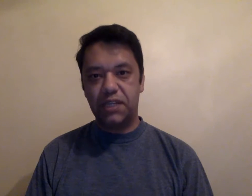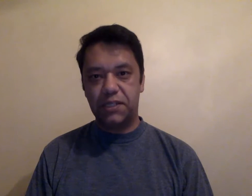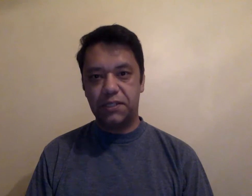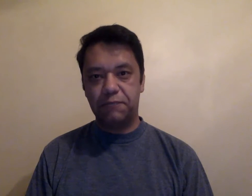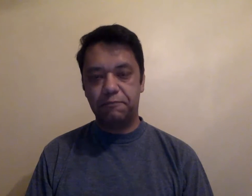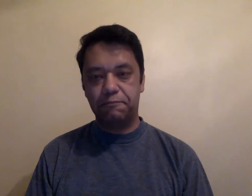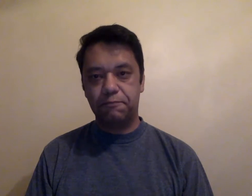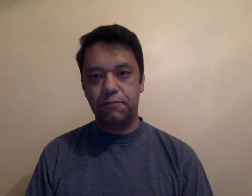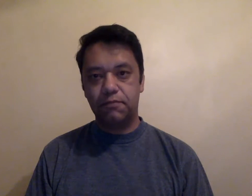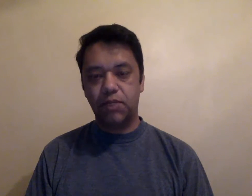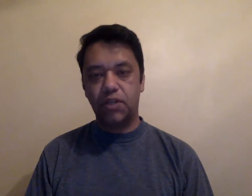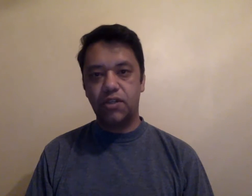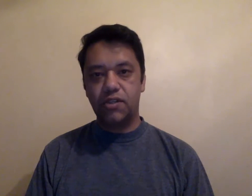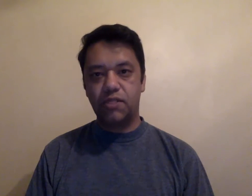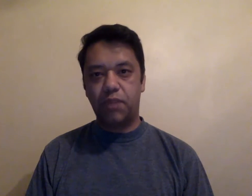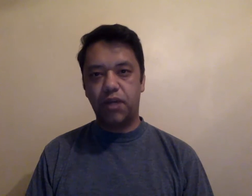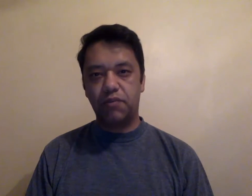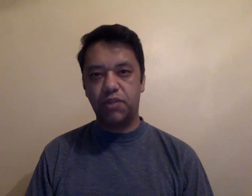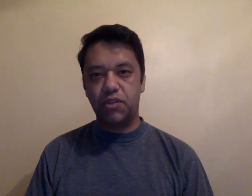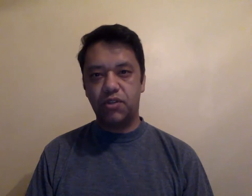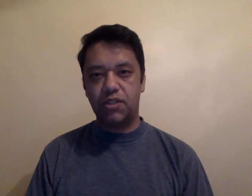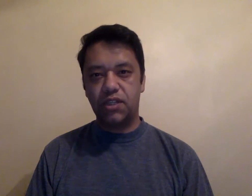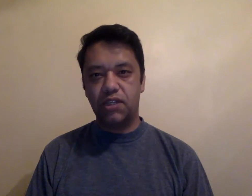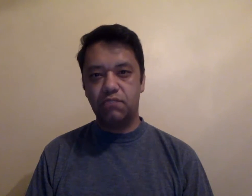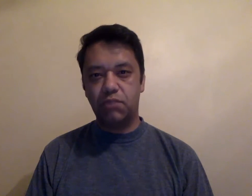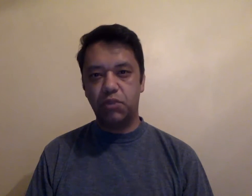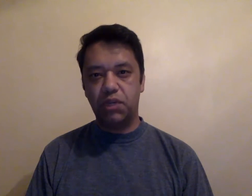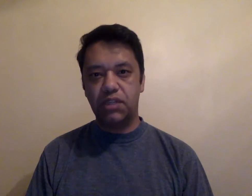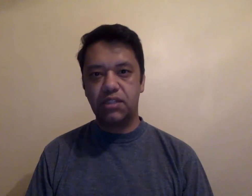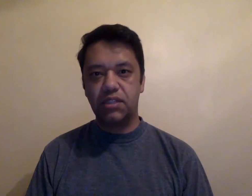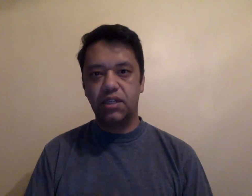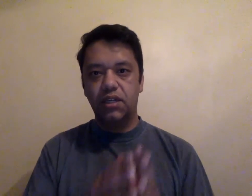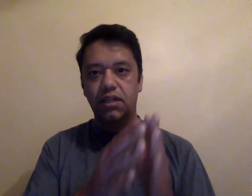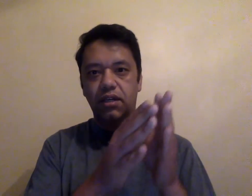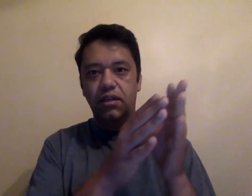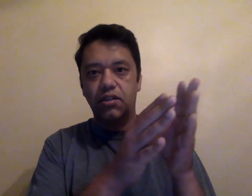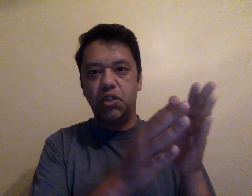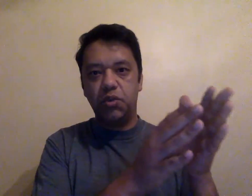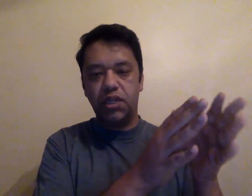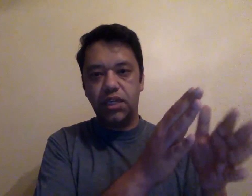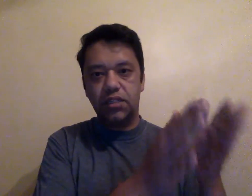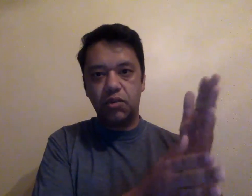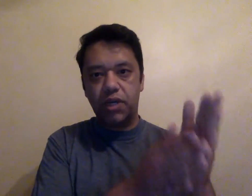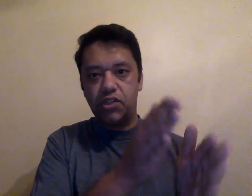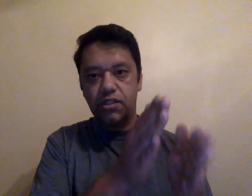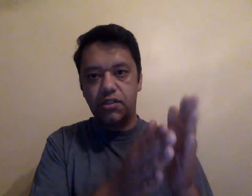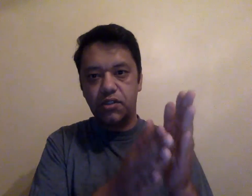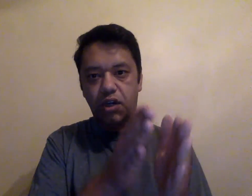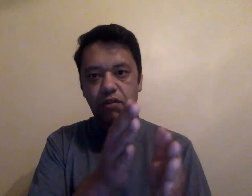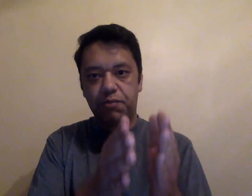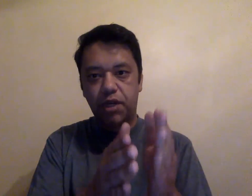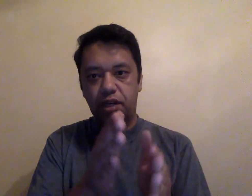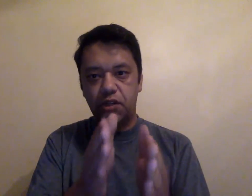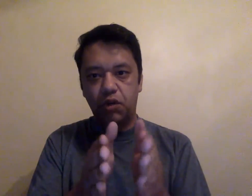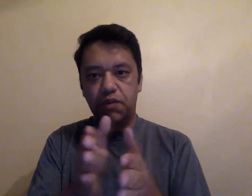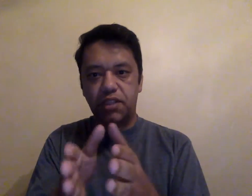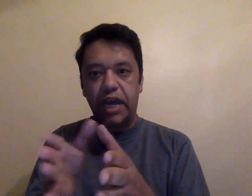Edison. Because part of what you could see him doing is doing iterations of products over